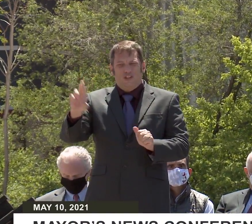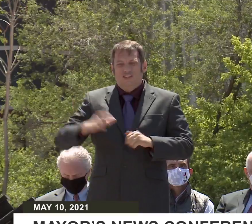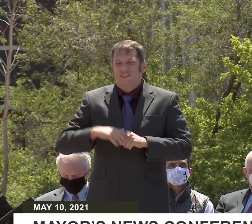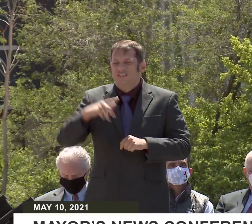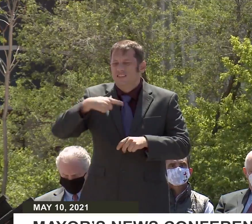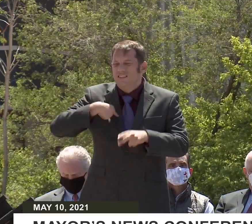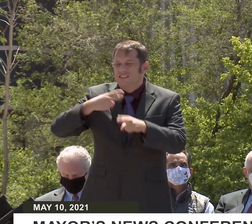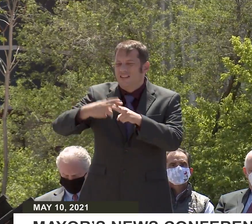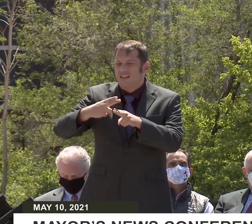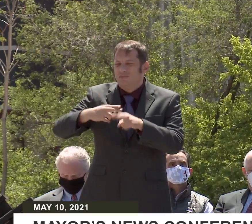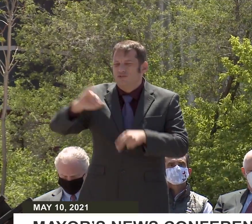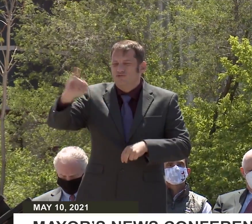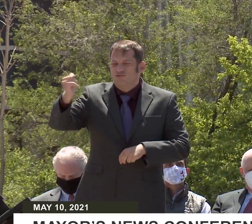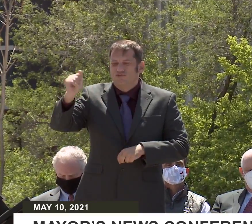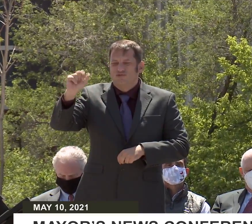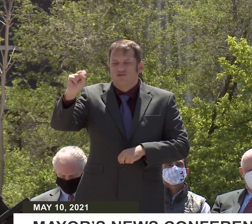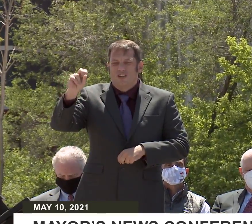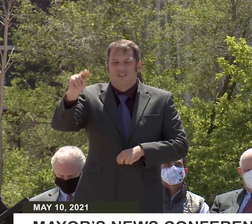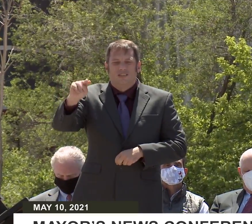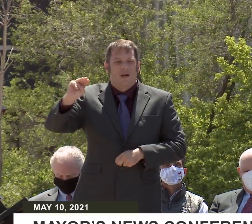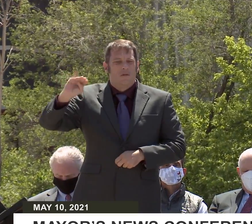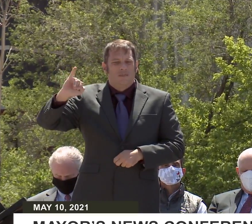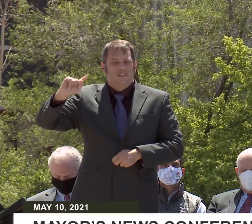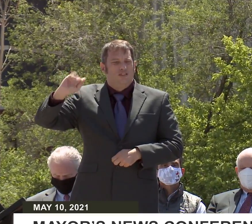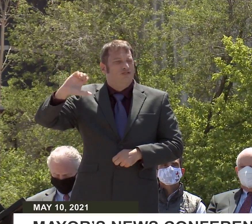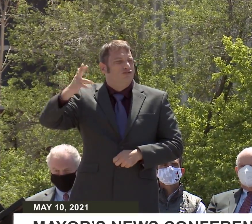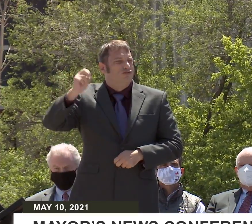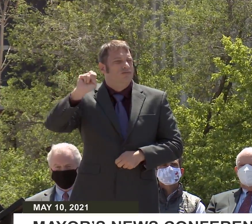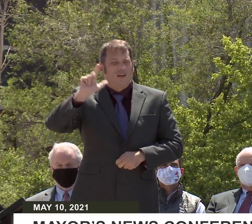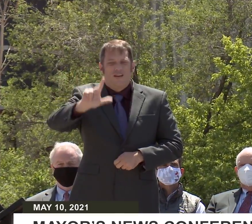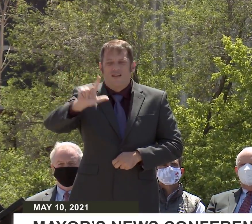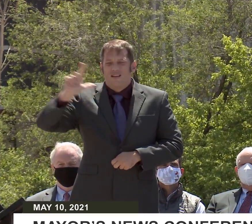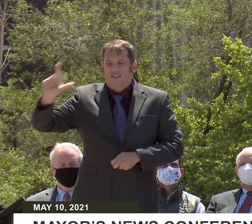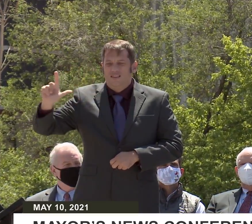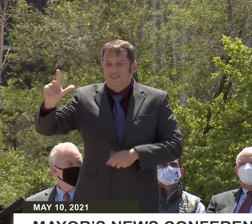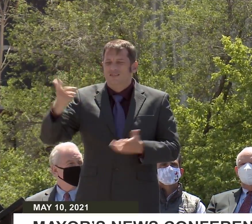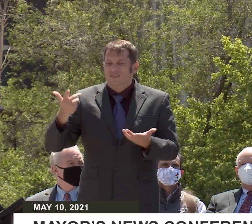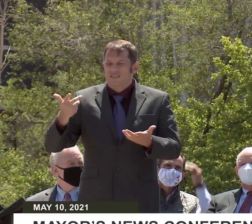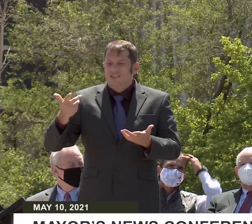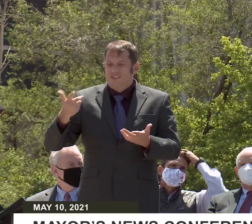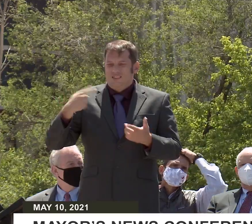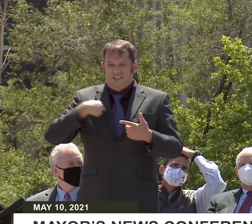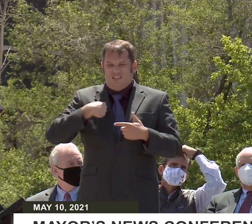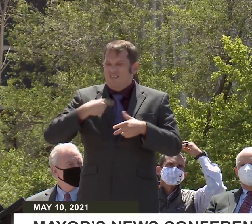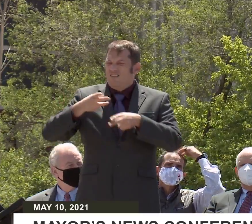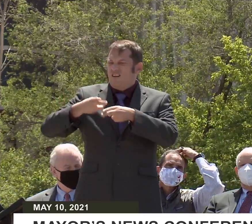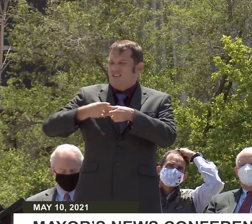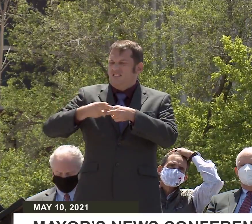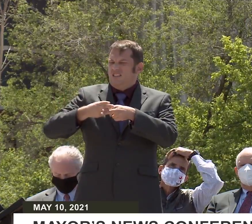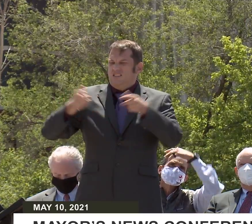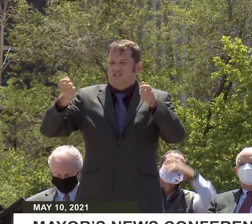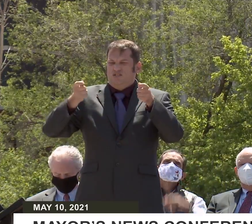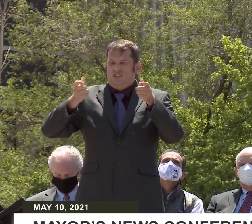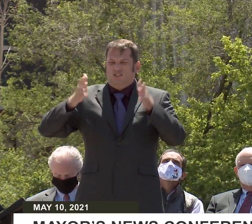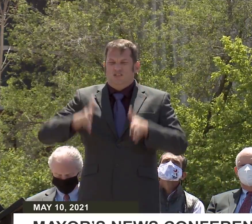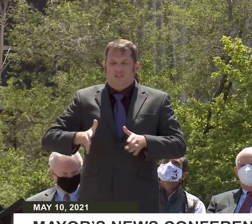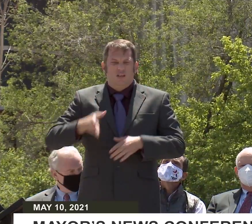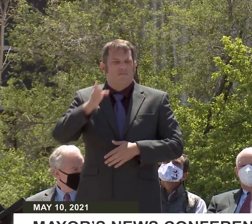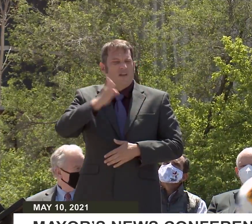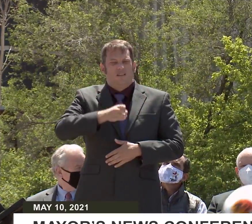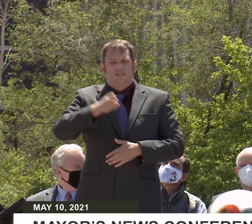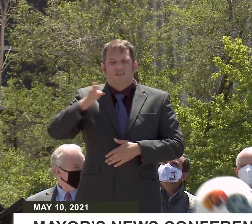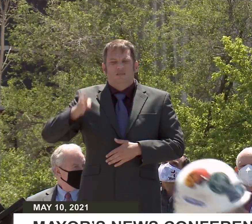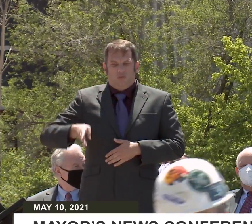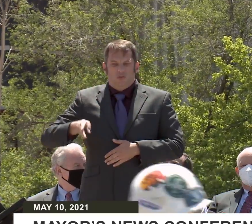I'm the new acting director for the Baltimore City Department of Public Works. It is my pleasure